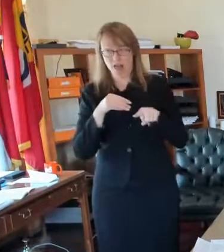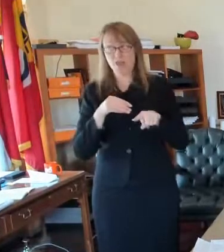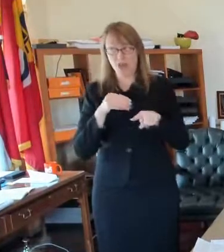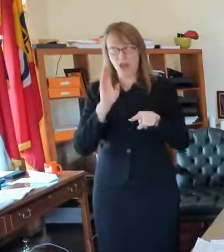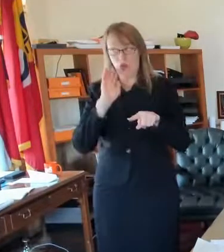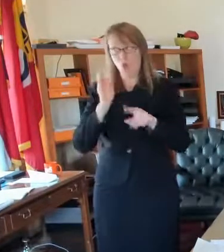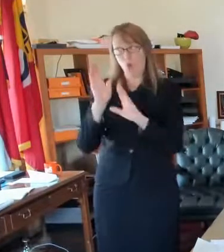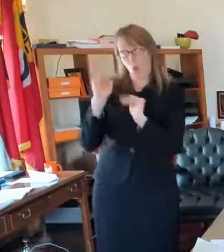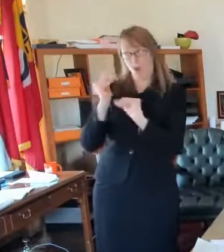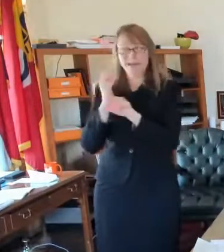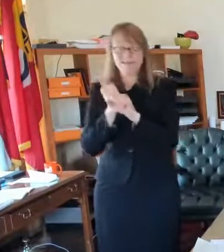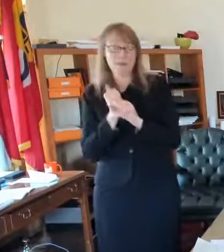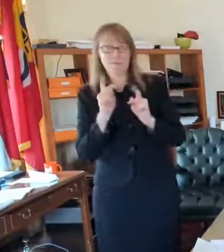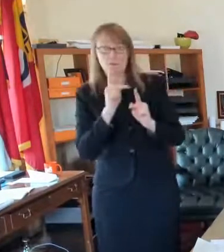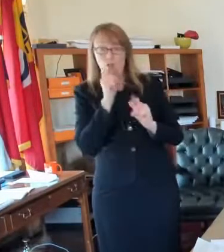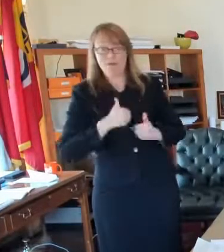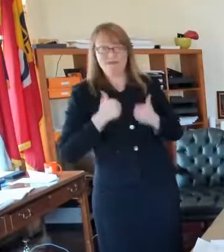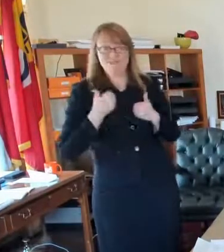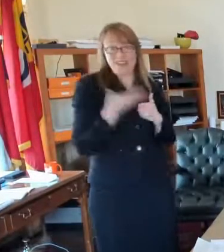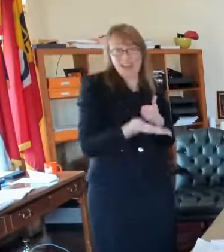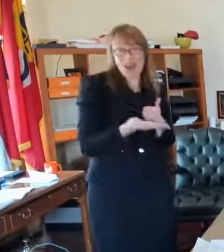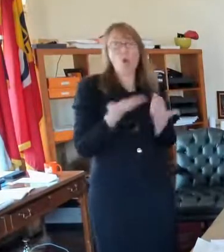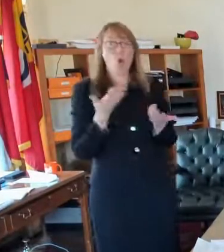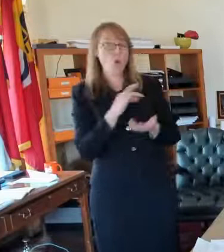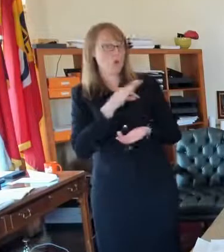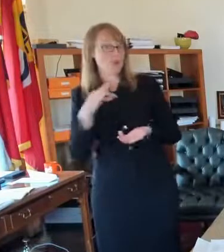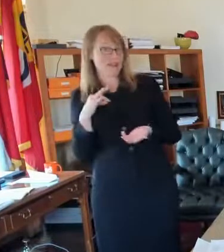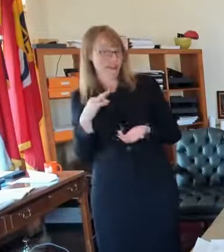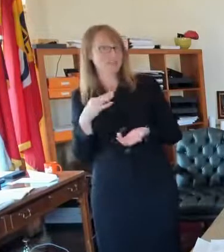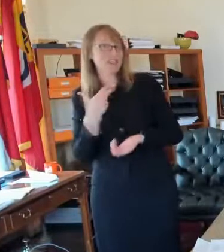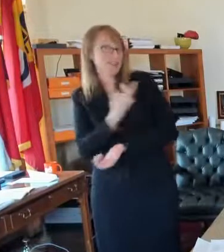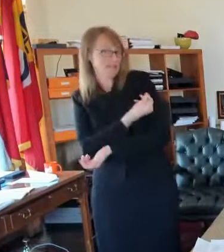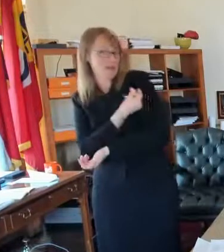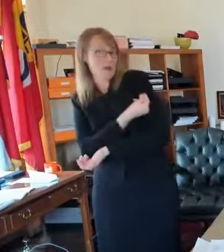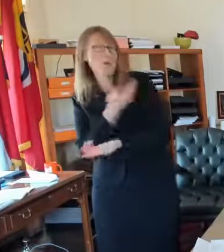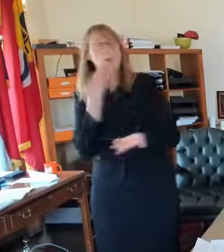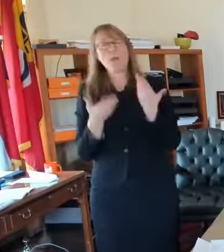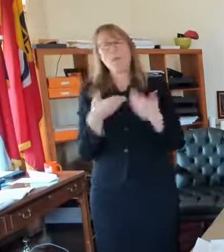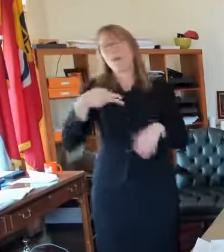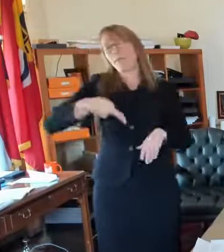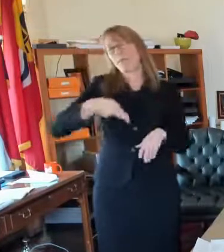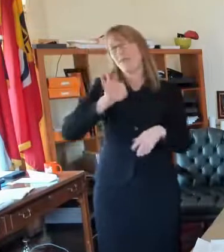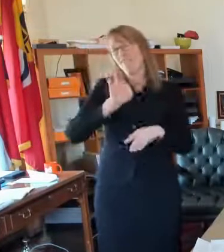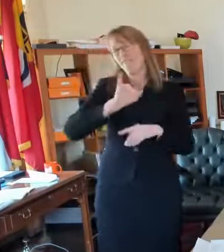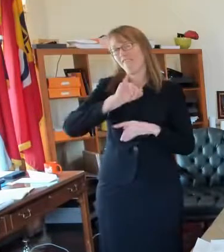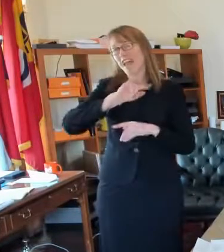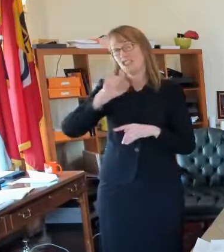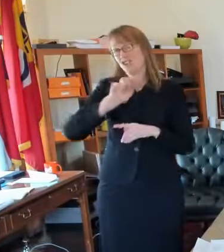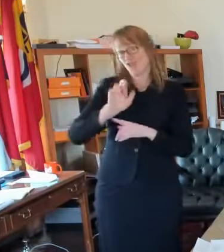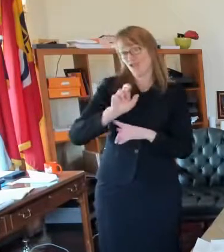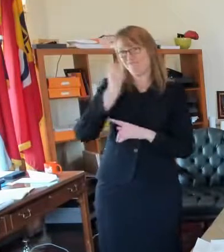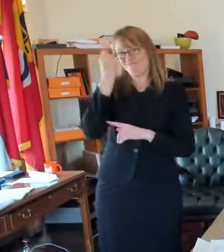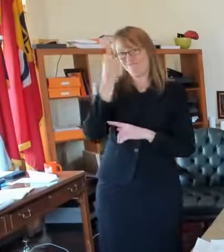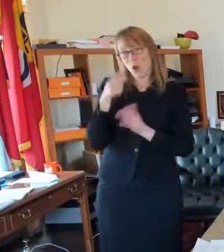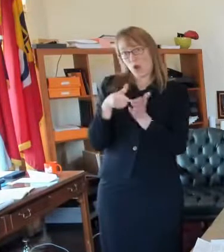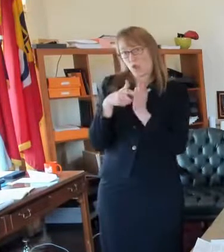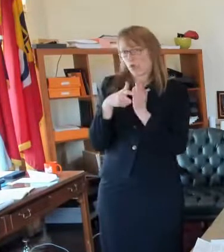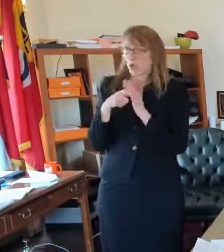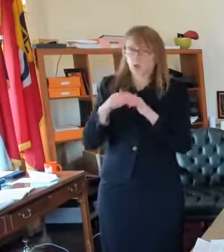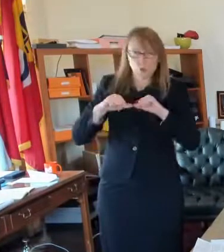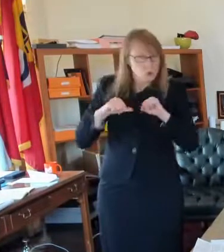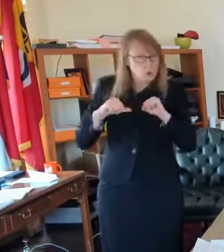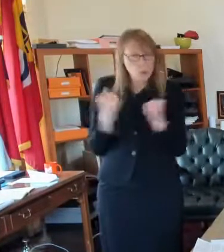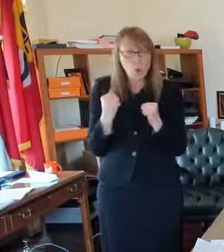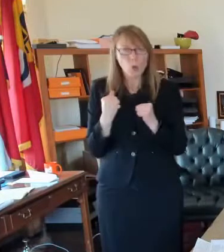Pfizer vaccination, which, as you know, is a very cold storage requirement. But we do have one of the